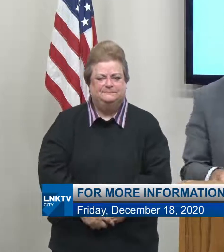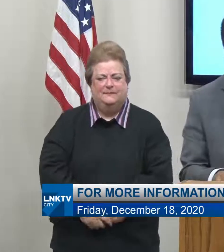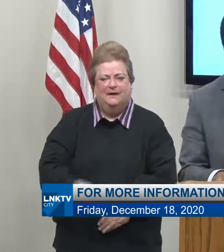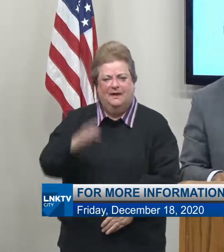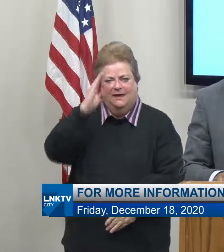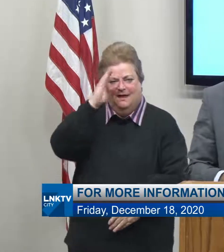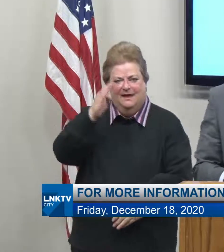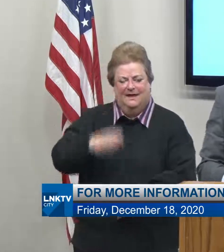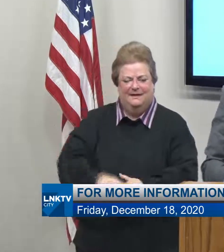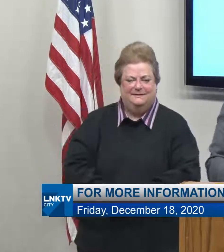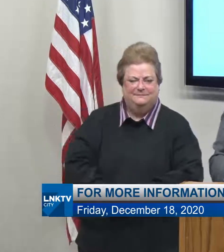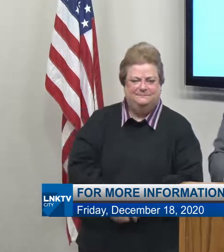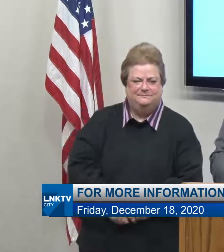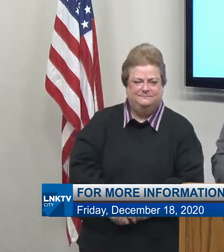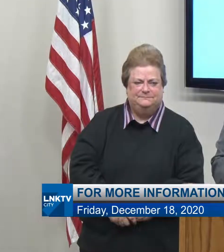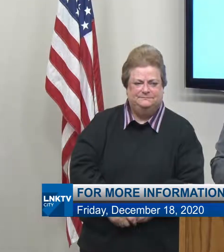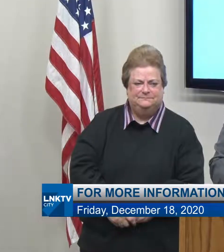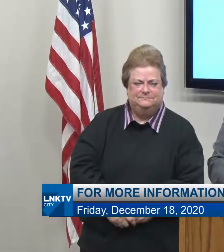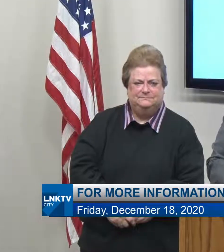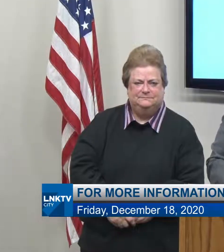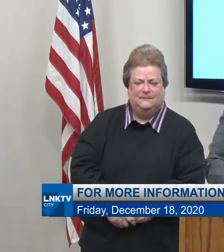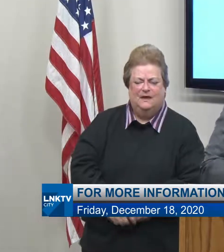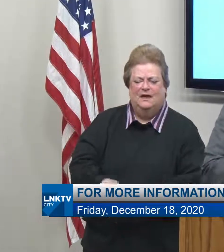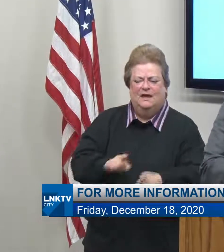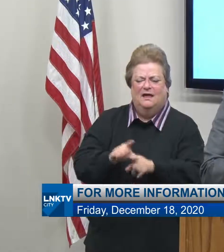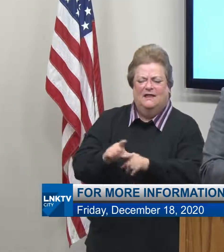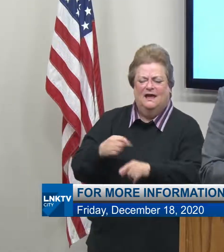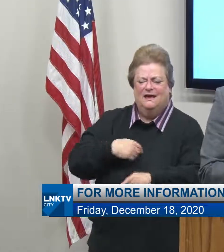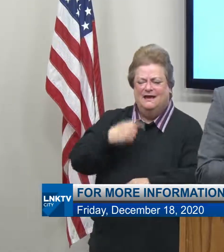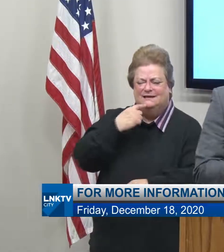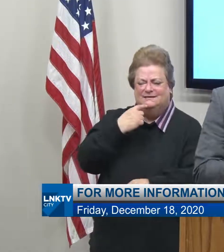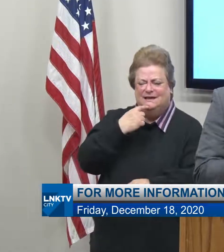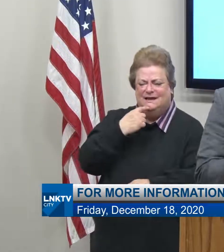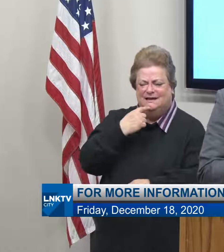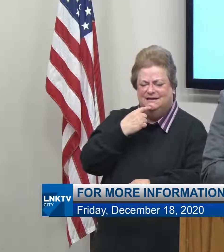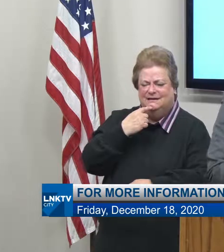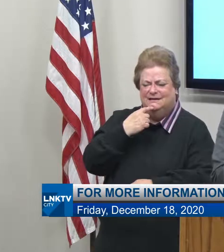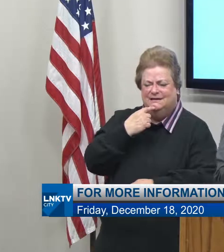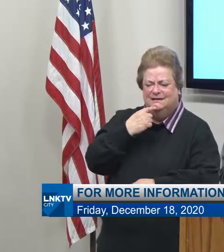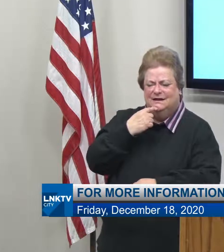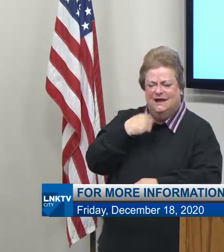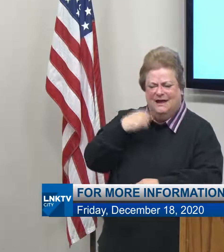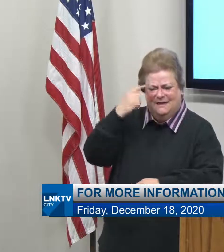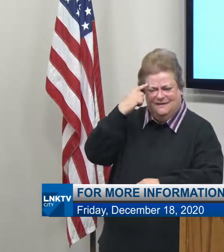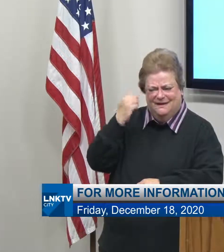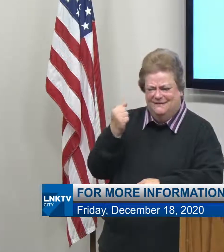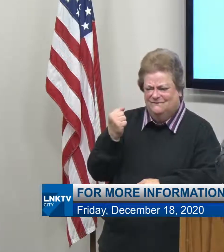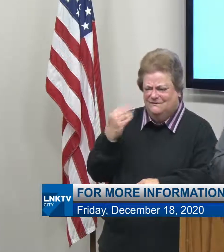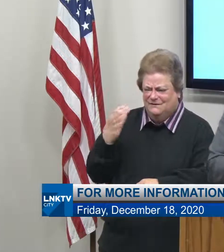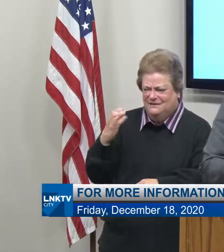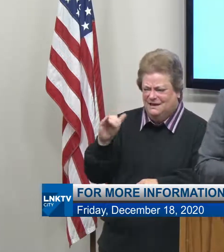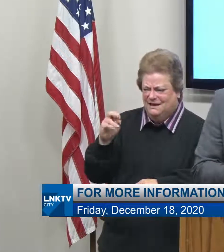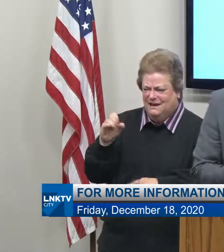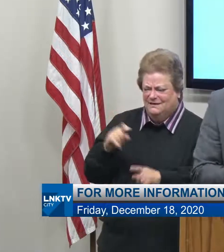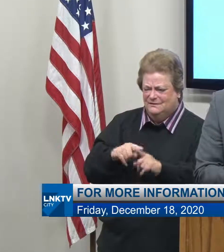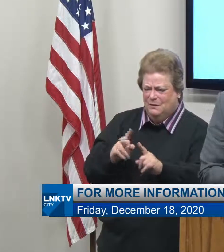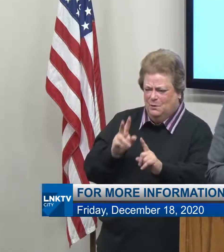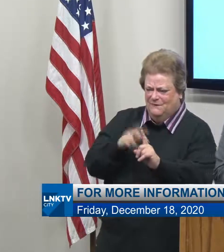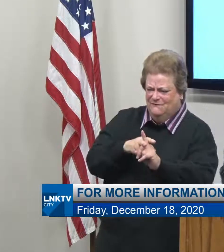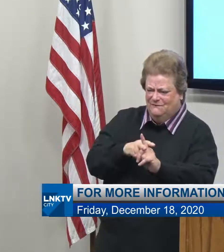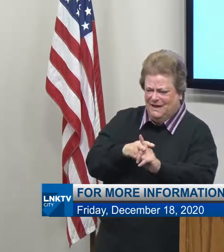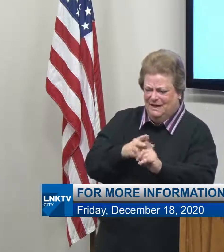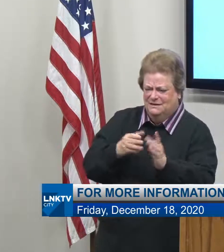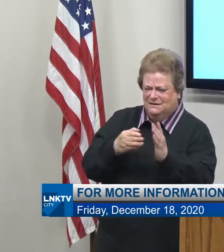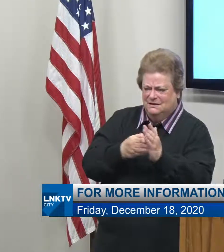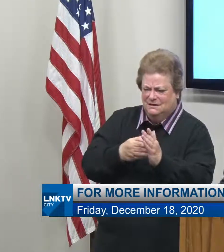Hi. As I said, we had just found, I think it was 15 cases filed between December 8th and